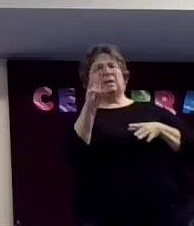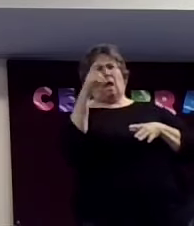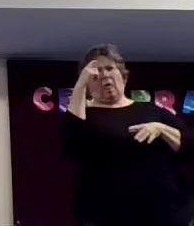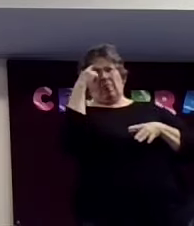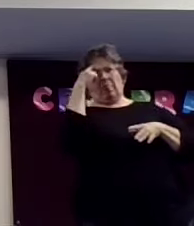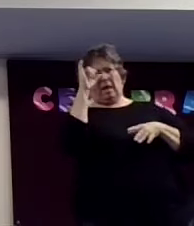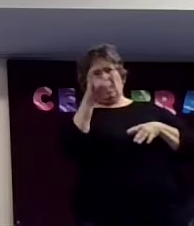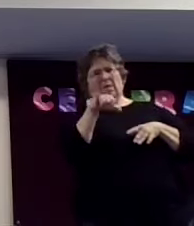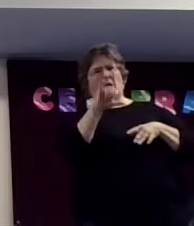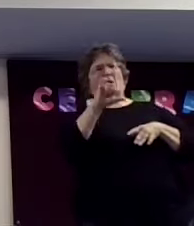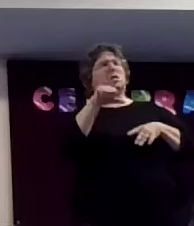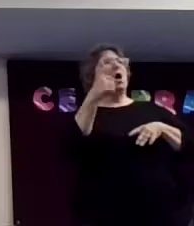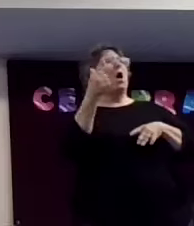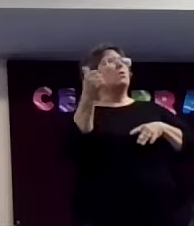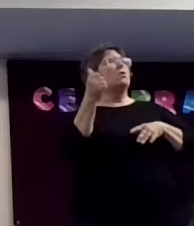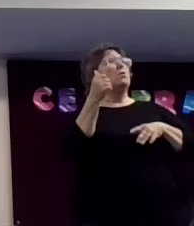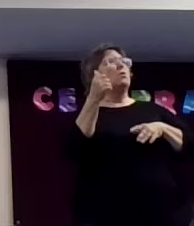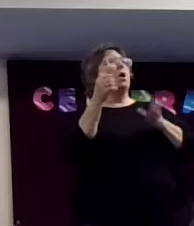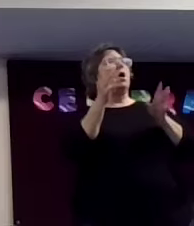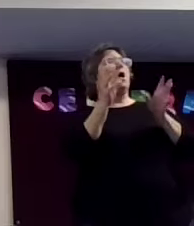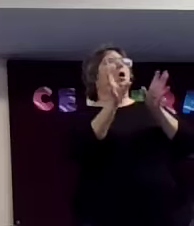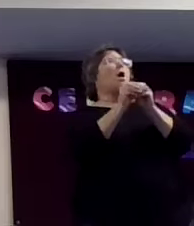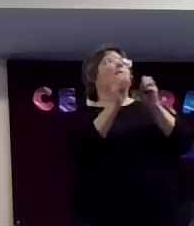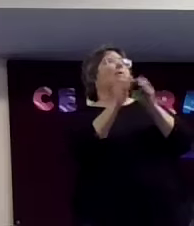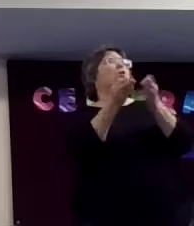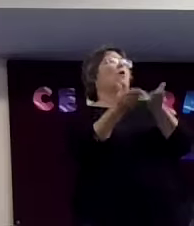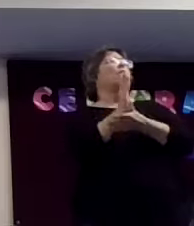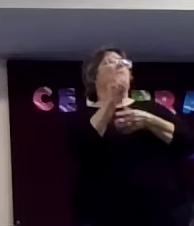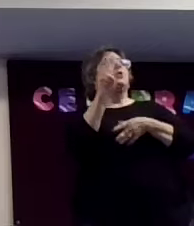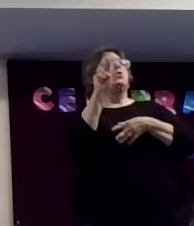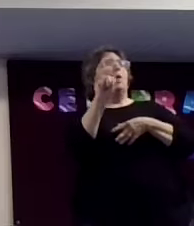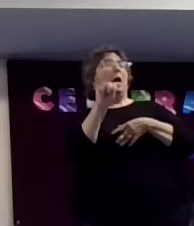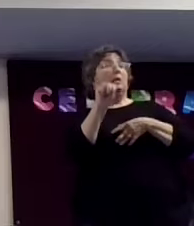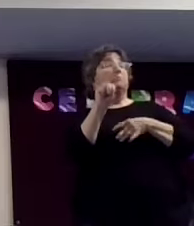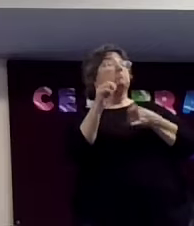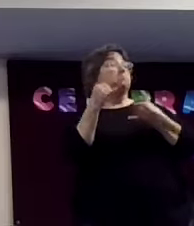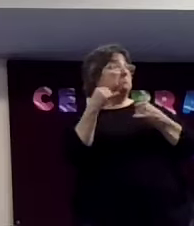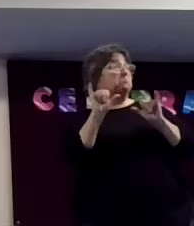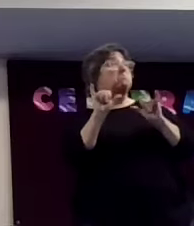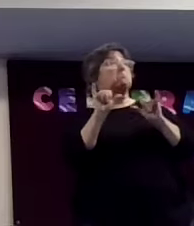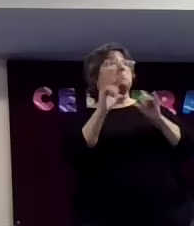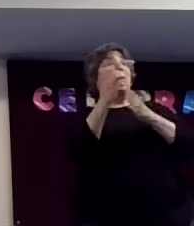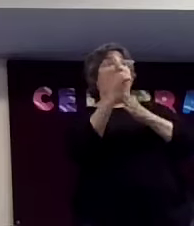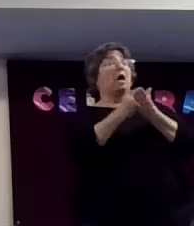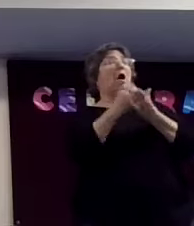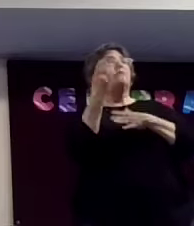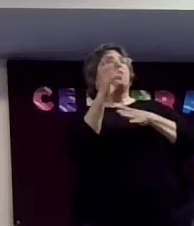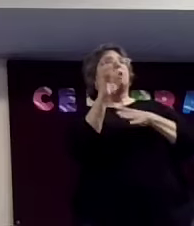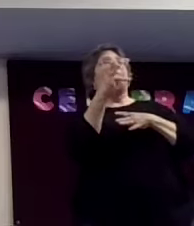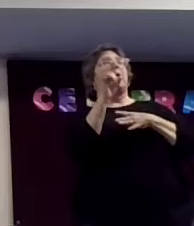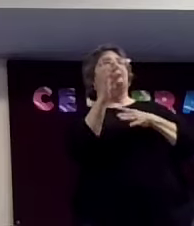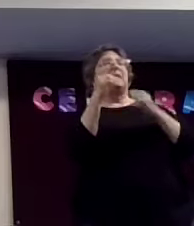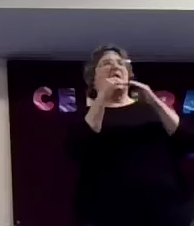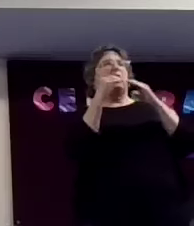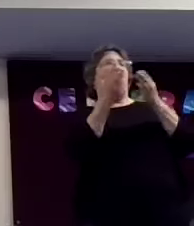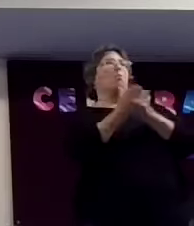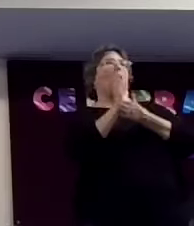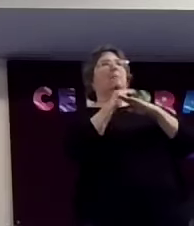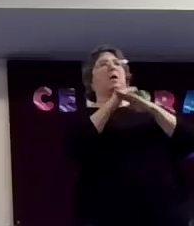was another the Convention of Rights from the UN, and I would still even the Constitution has the 14th Amendment of equal